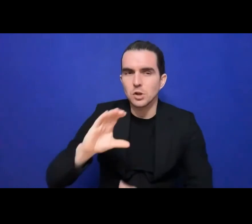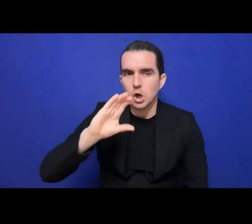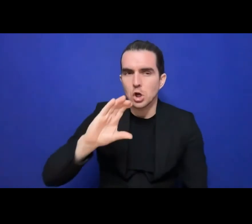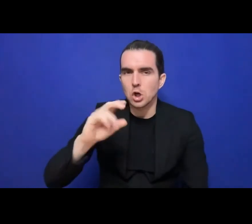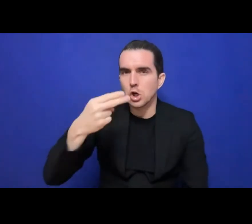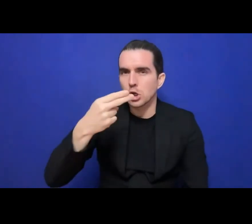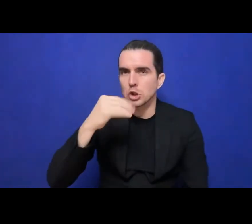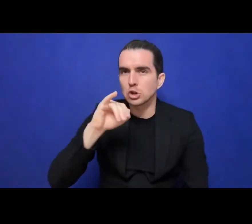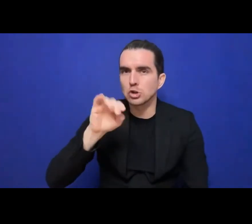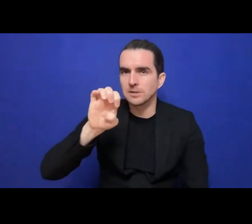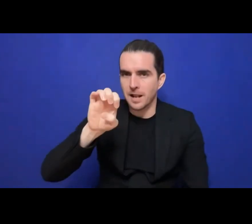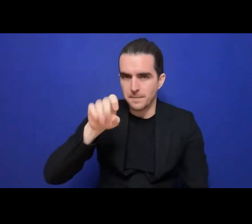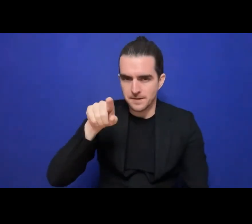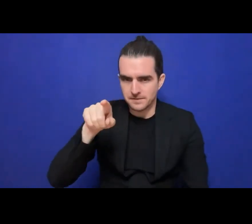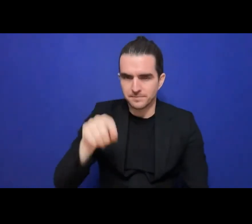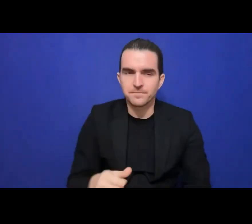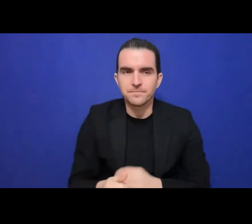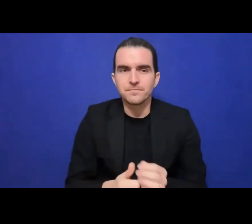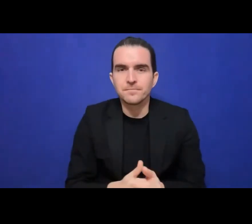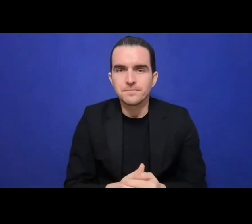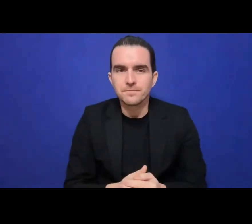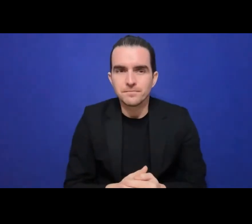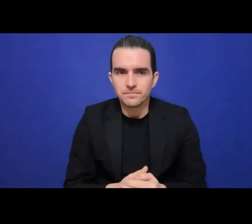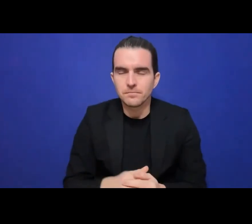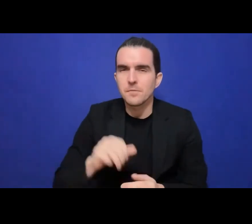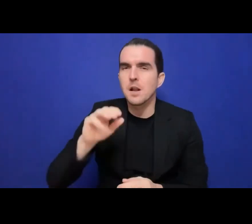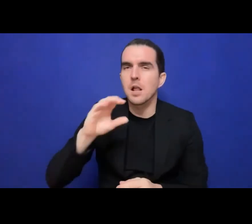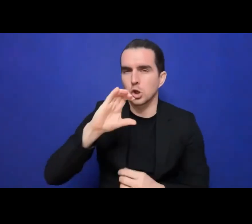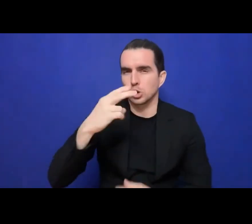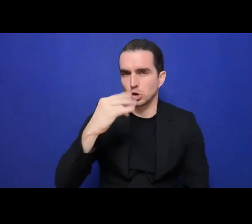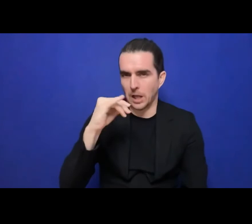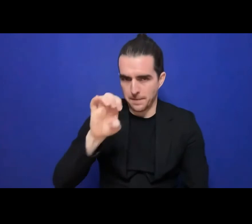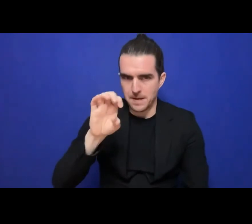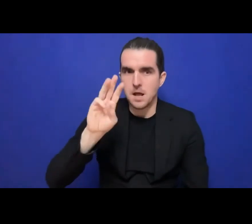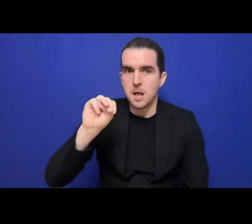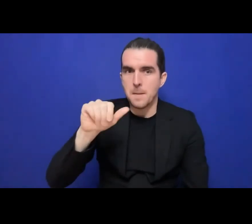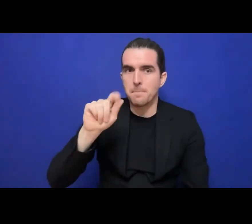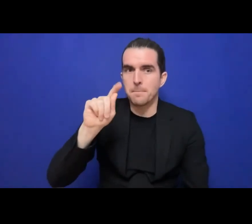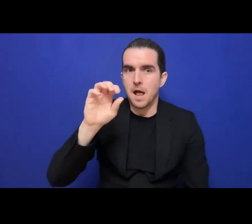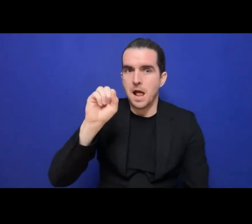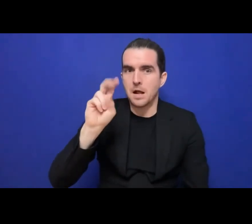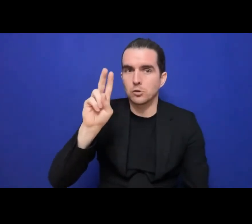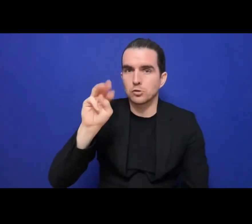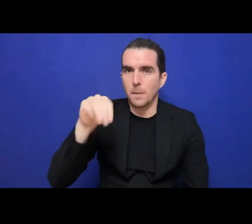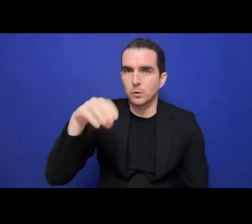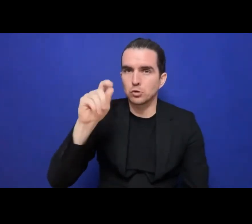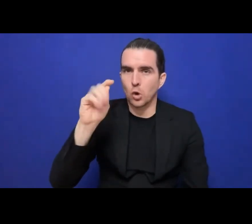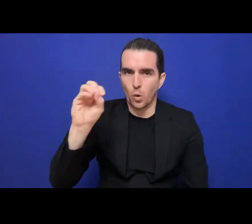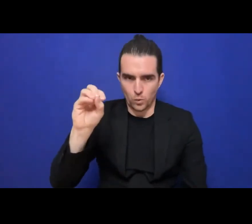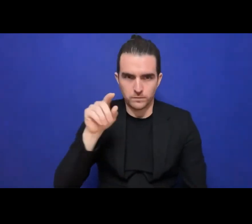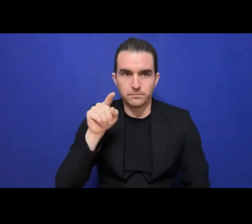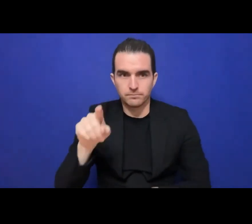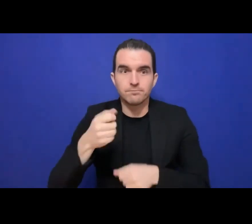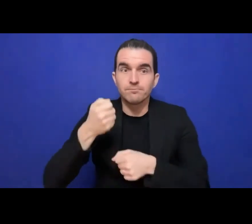Hosei University. She worked as a Tokyo correspondent for a news agency and as a reporter for a daily newspaper. Ms.